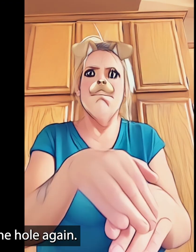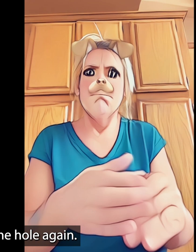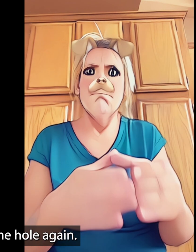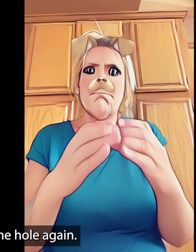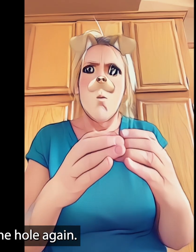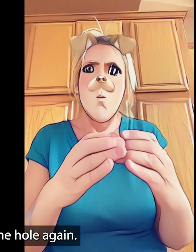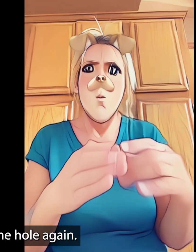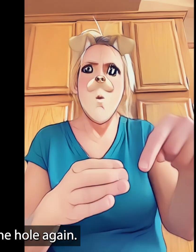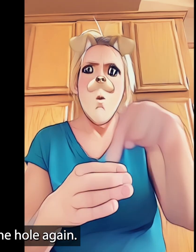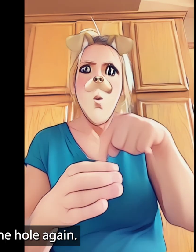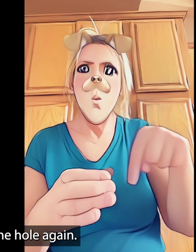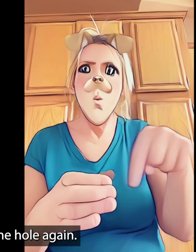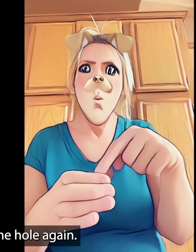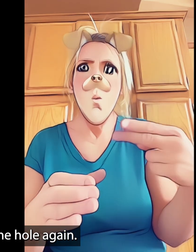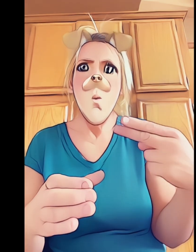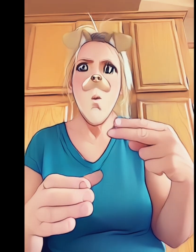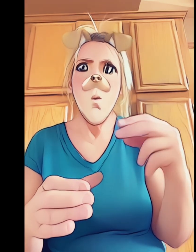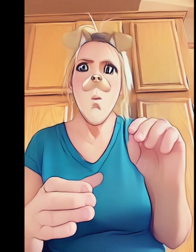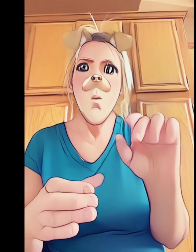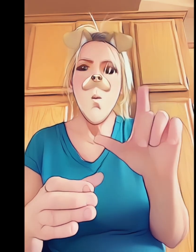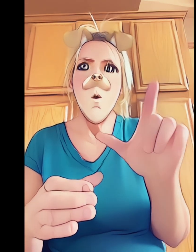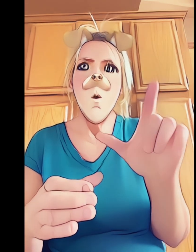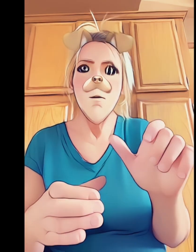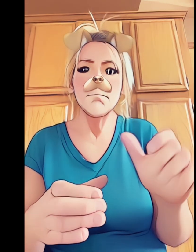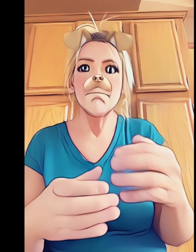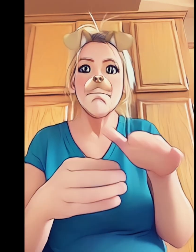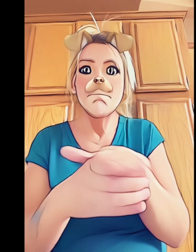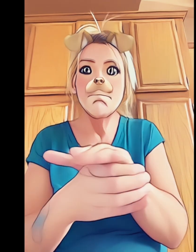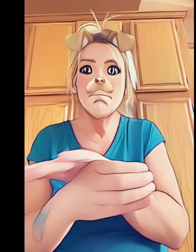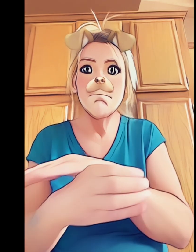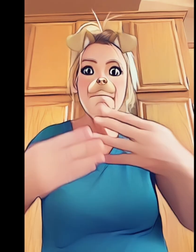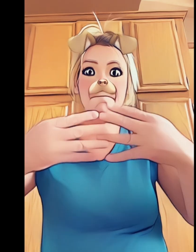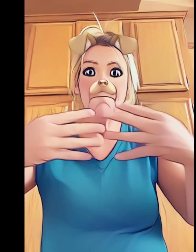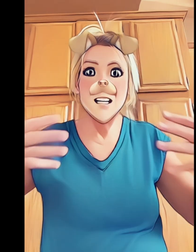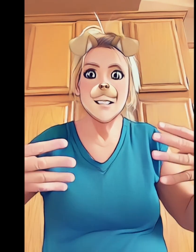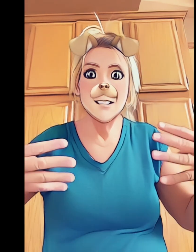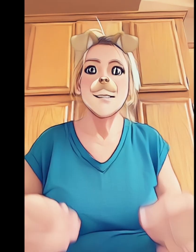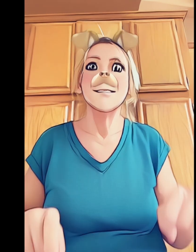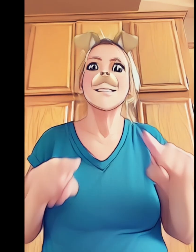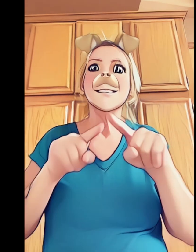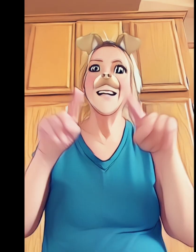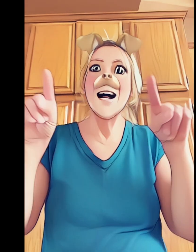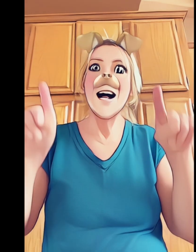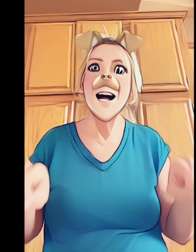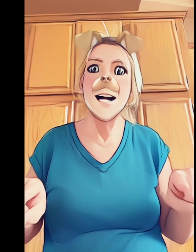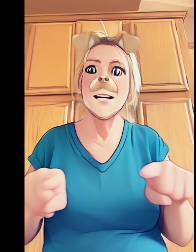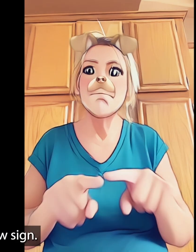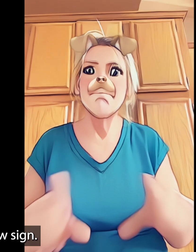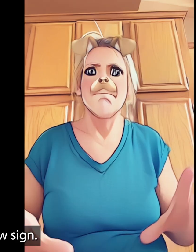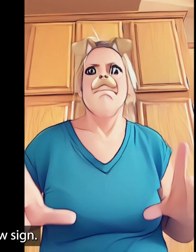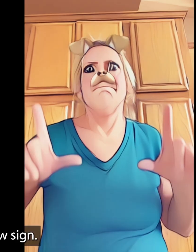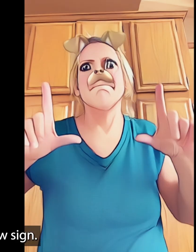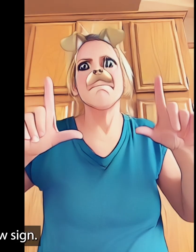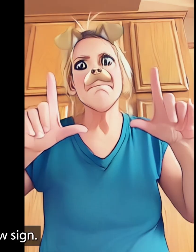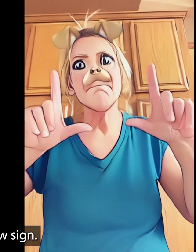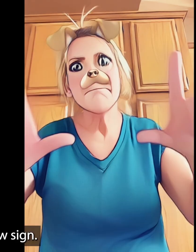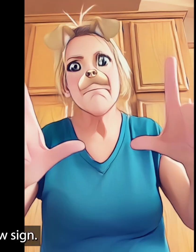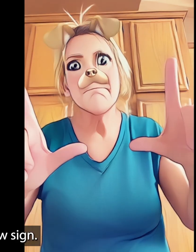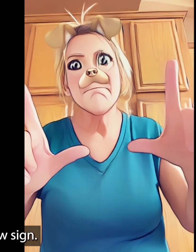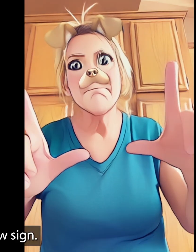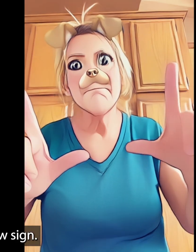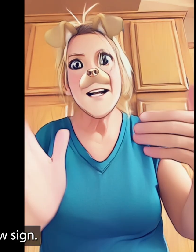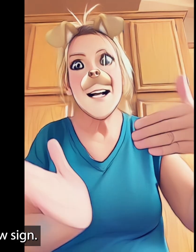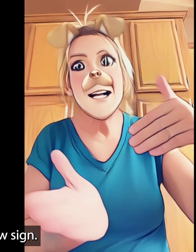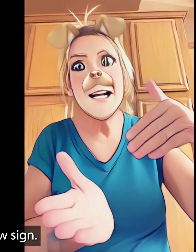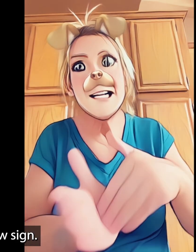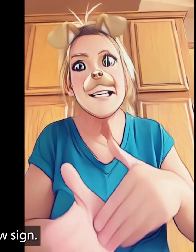filled in the hole again. and put up a new